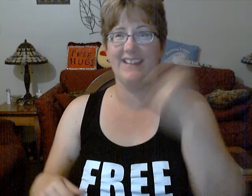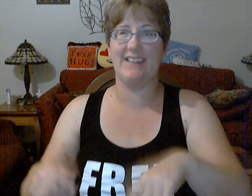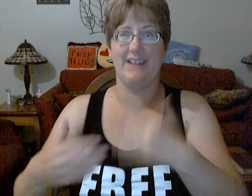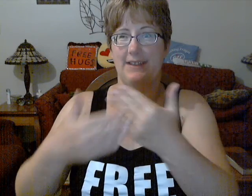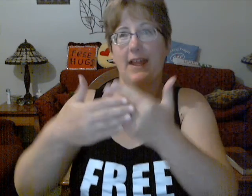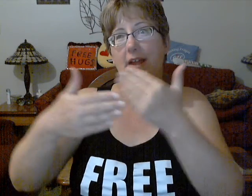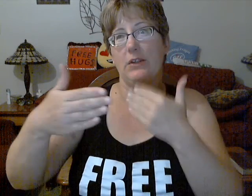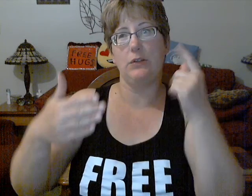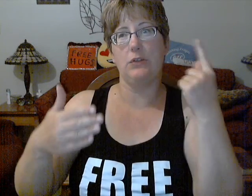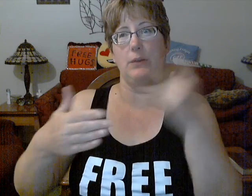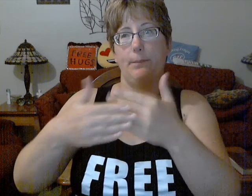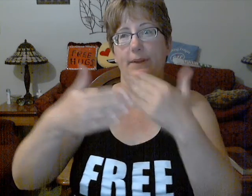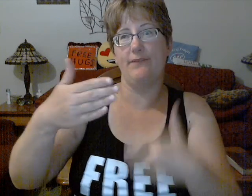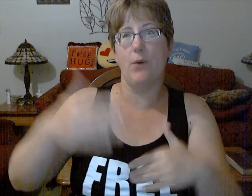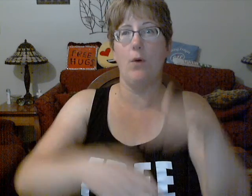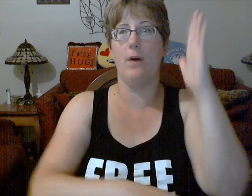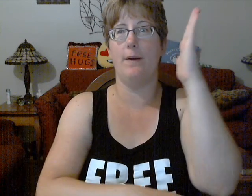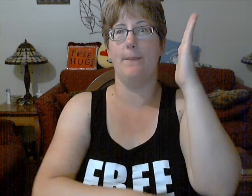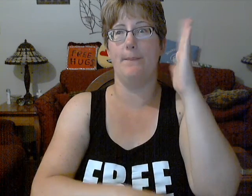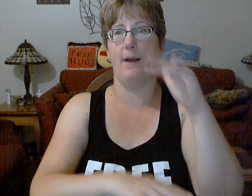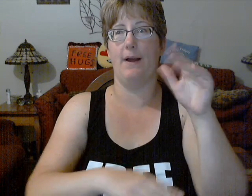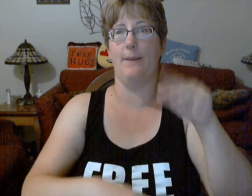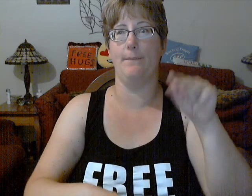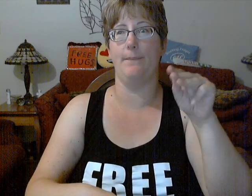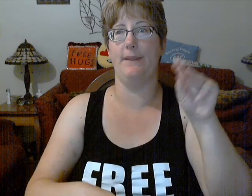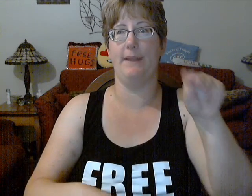it's before midnight,